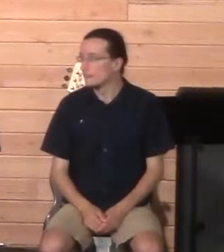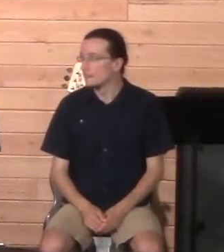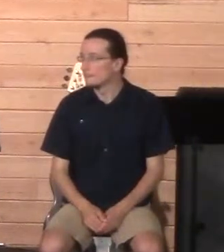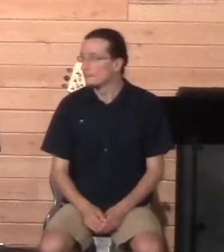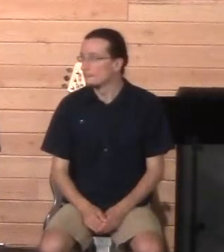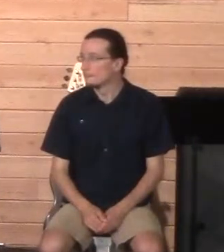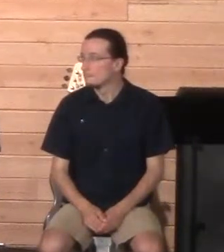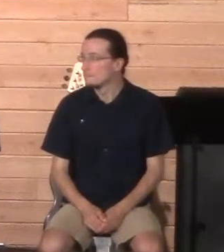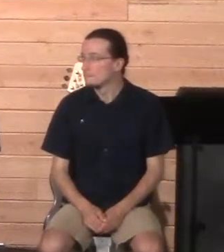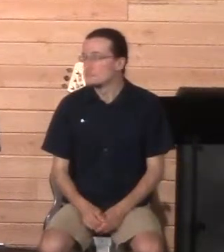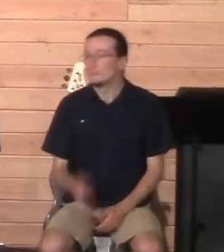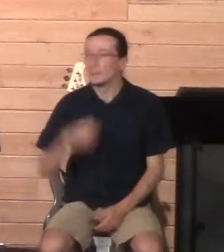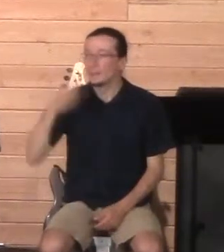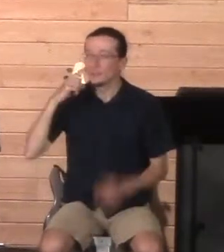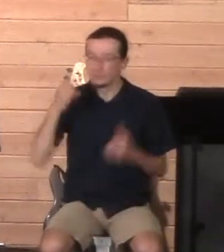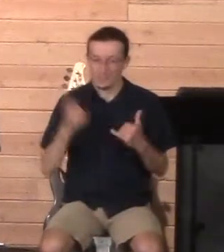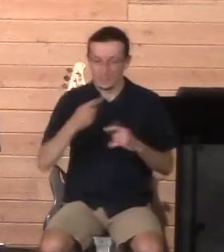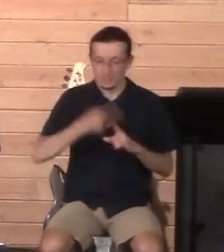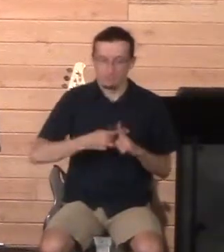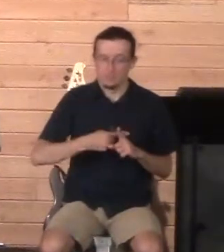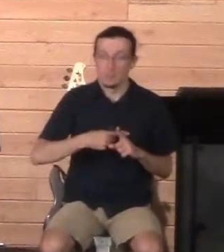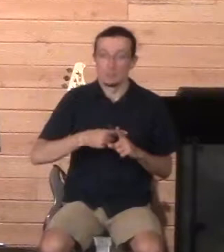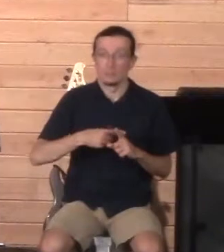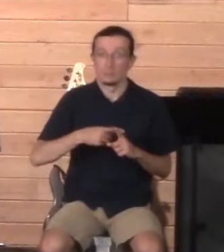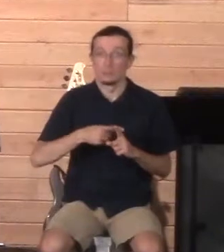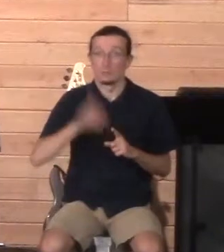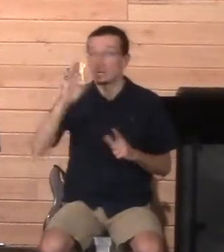Our theme for this month is joy unspeakable.